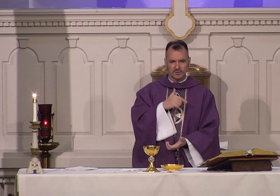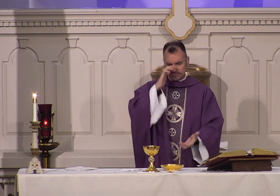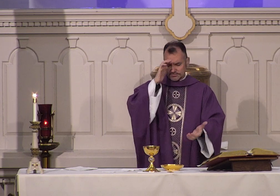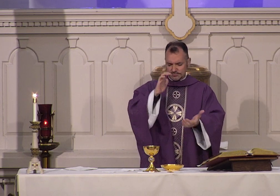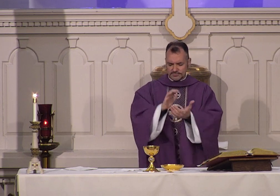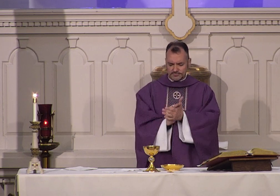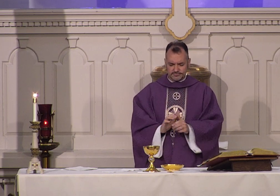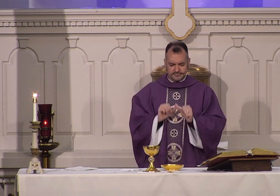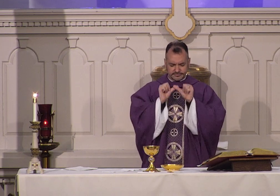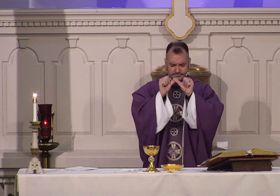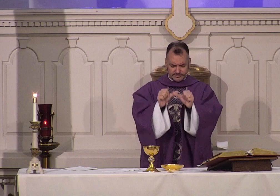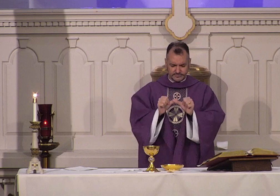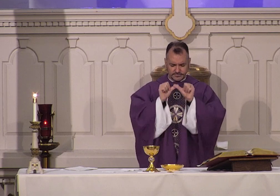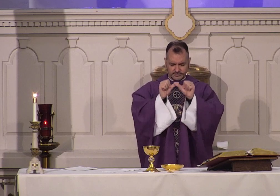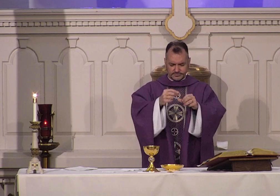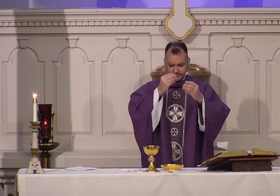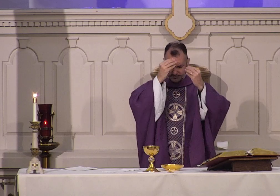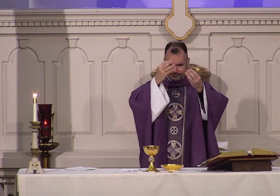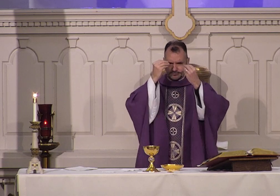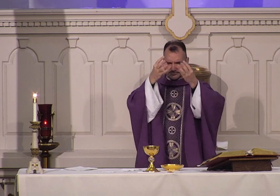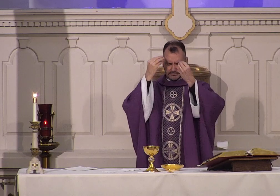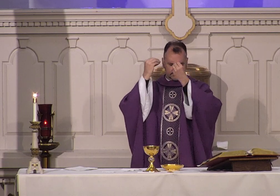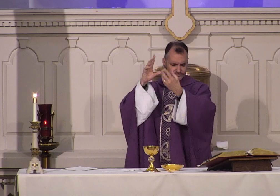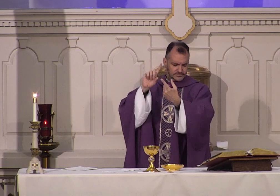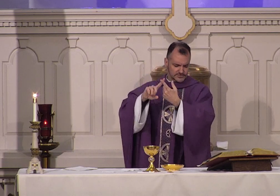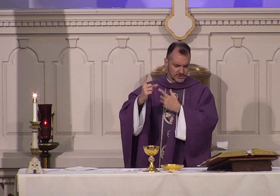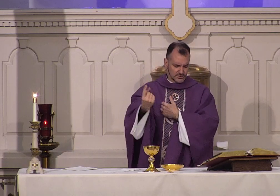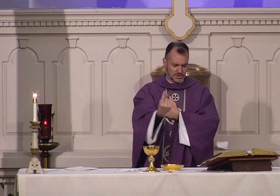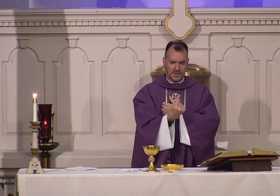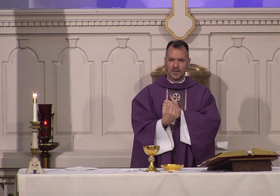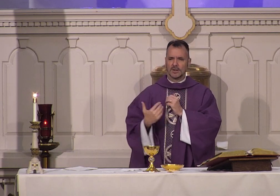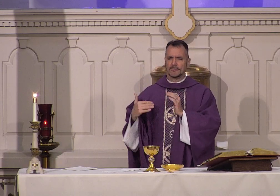your resurrection until you come again.